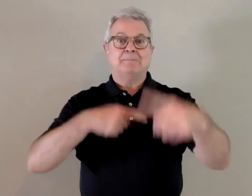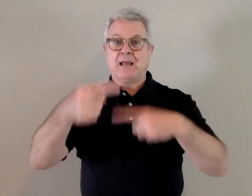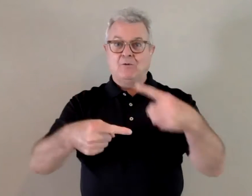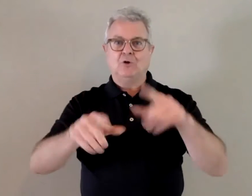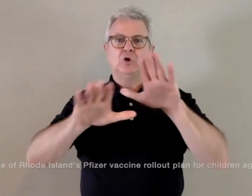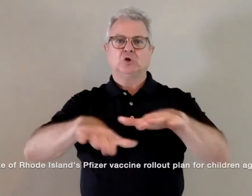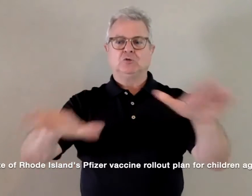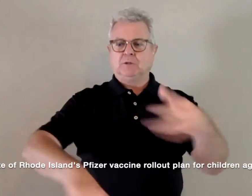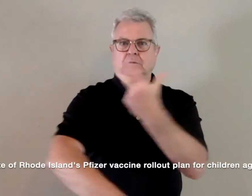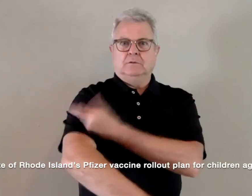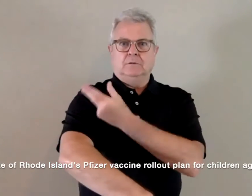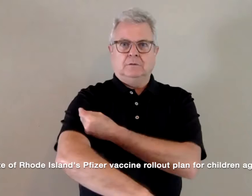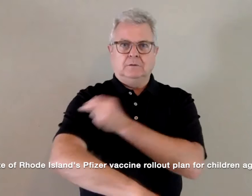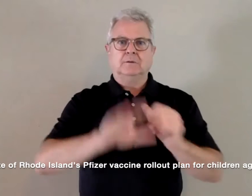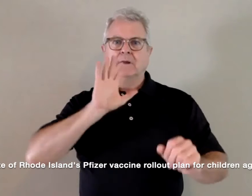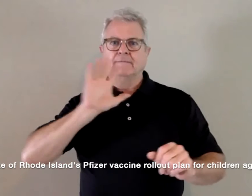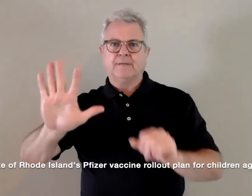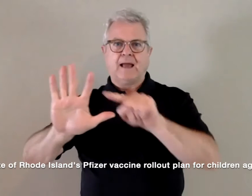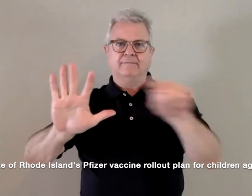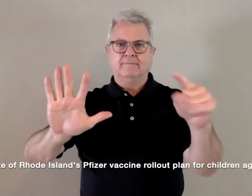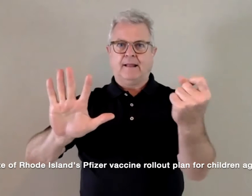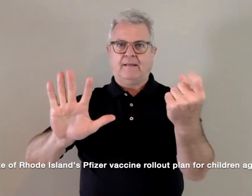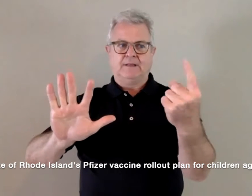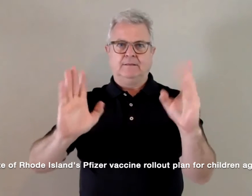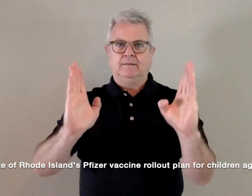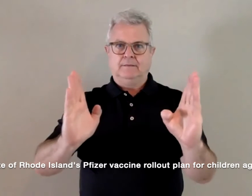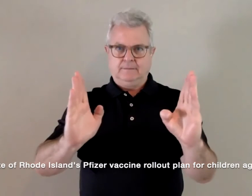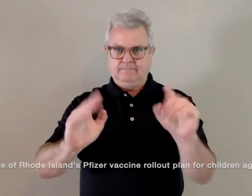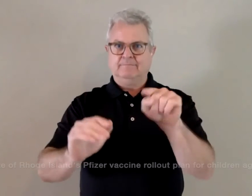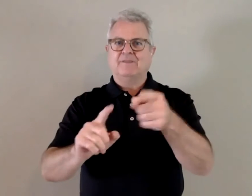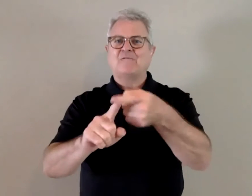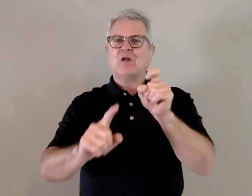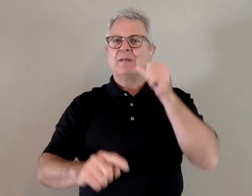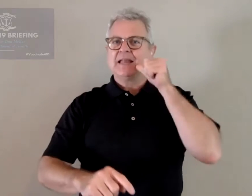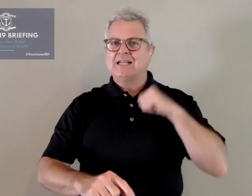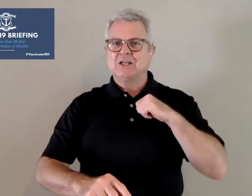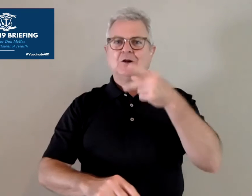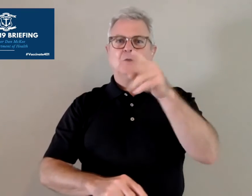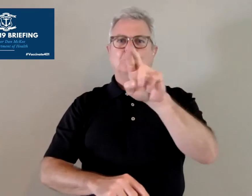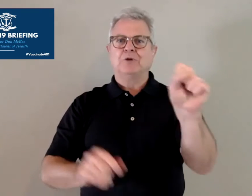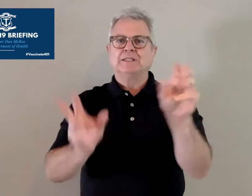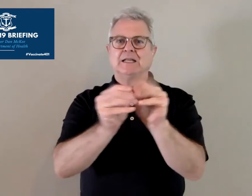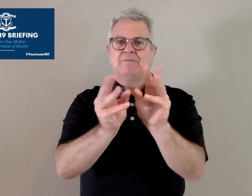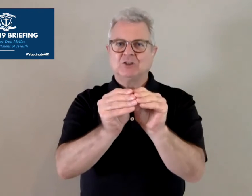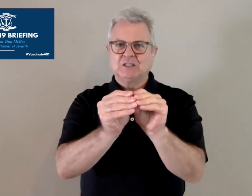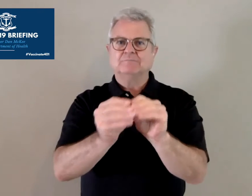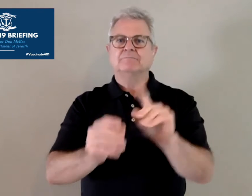Today, we're going to be talking about children's vaccinations from age 5 to 11. Yesterday's